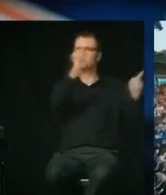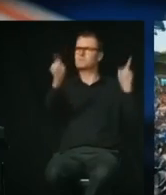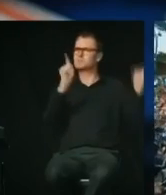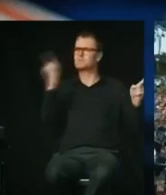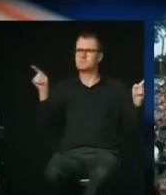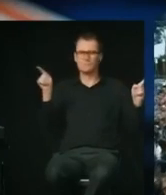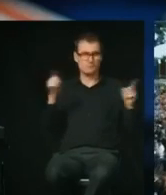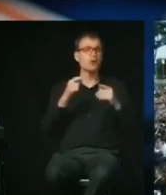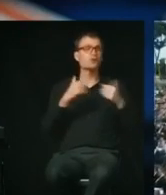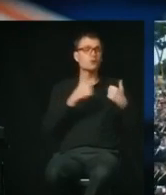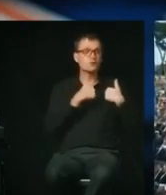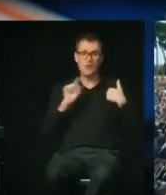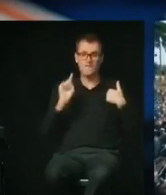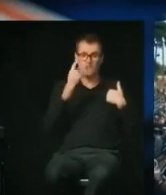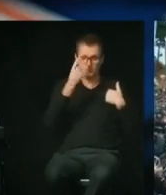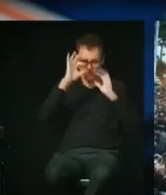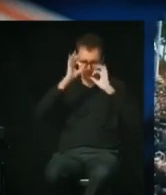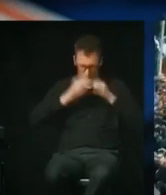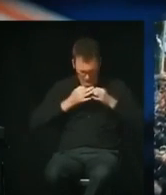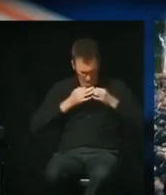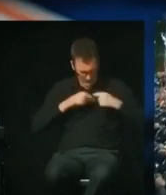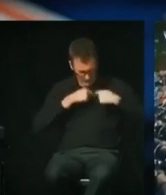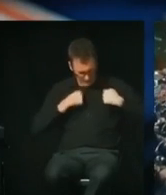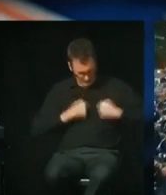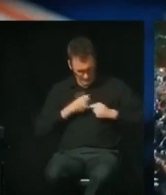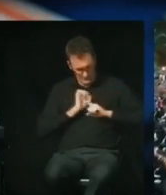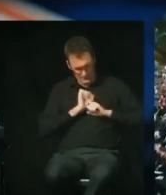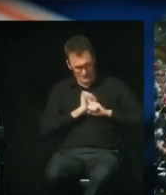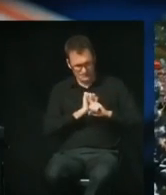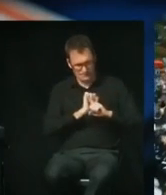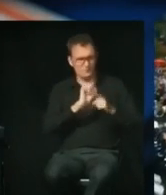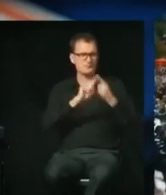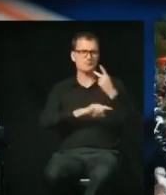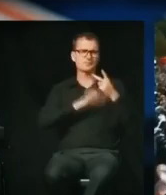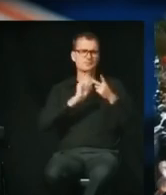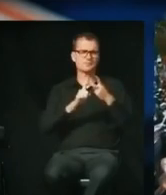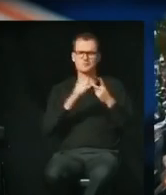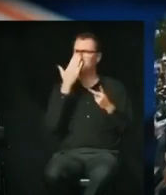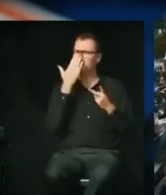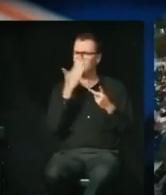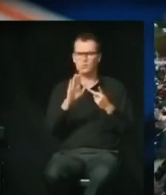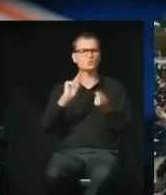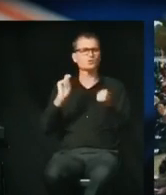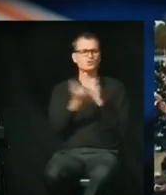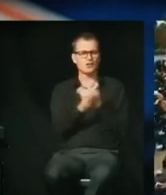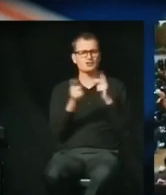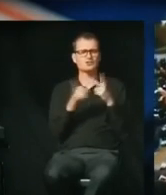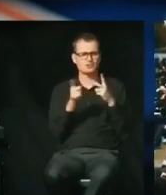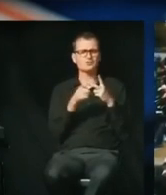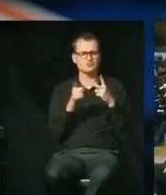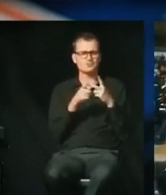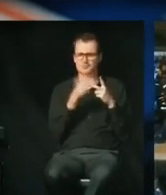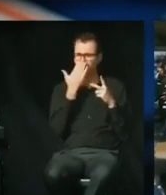at least to start from our heart. And the second thing is we have to change our attitude.